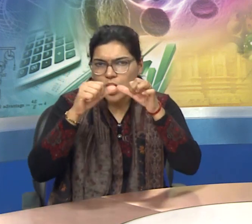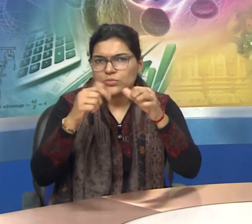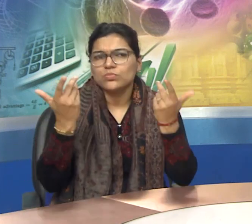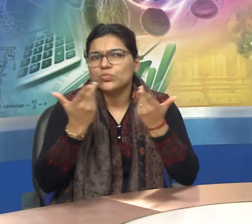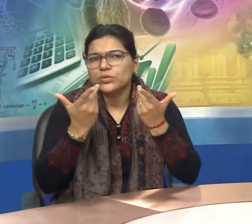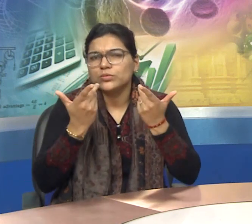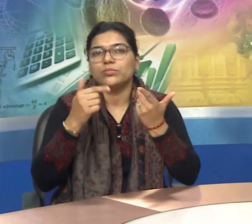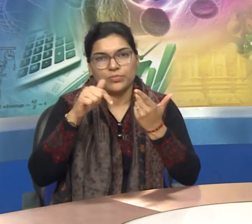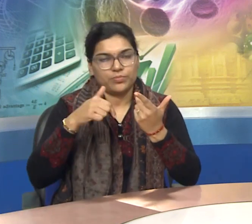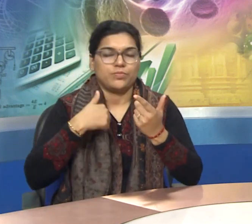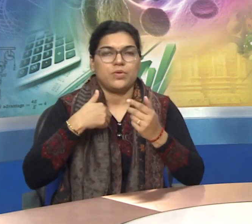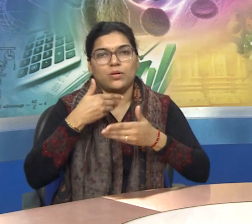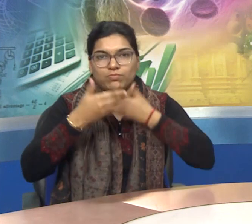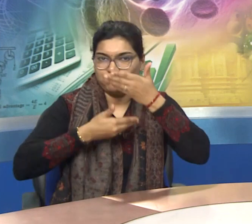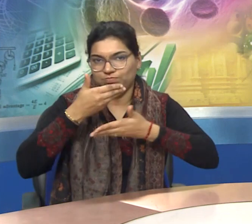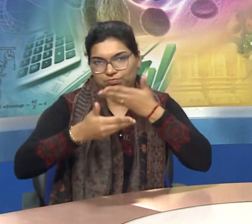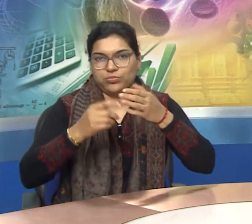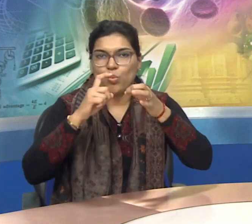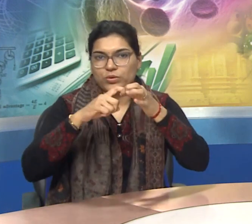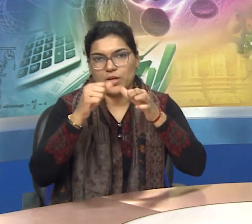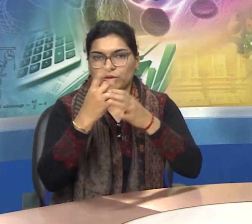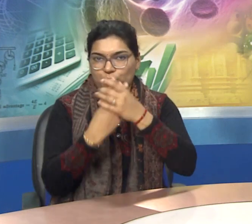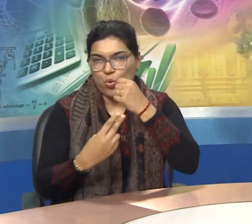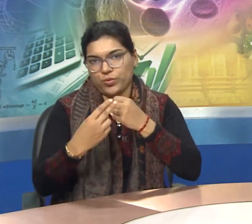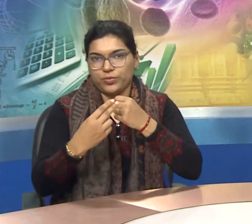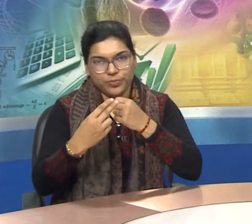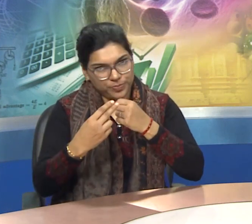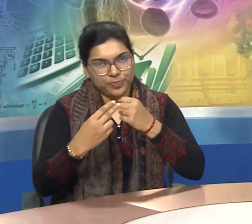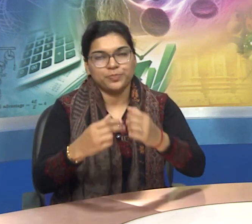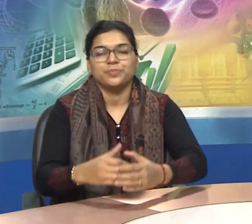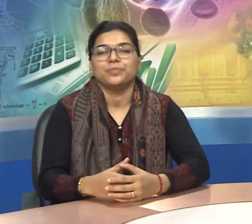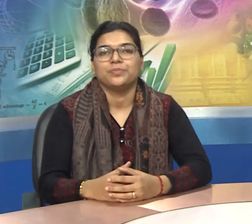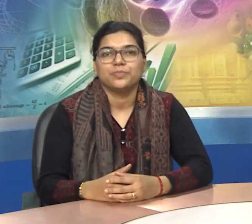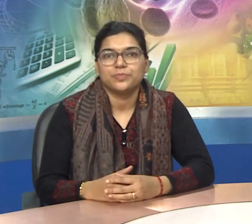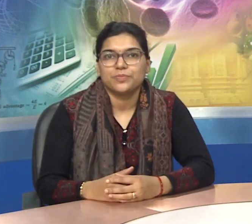video number 10. In this video, we will be doing question answers.